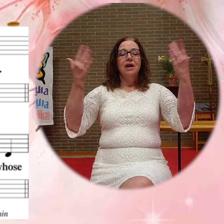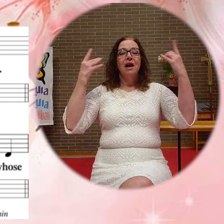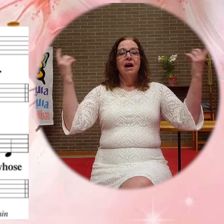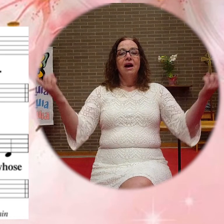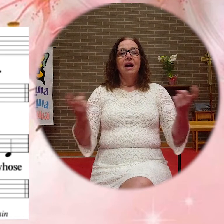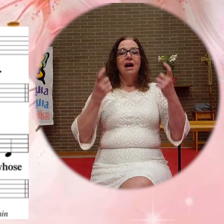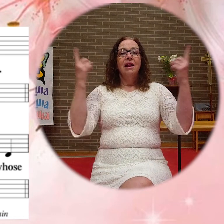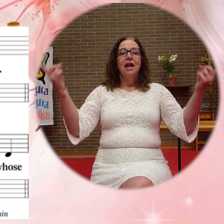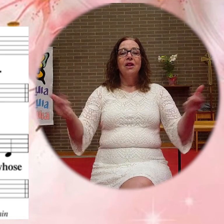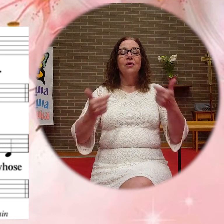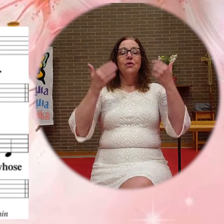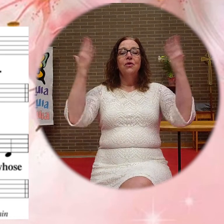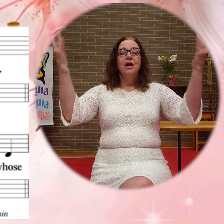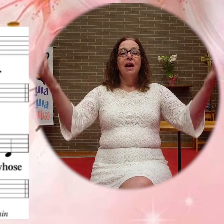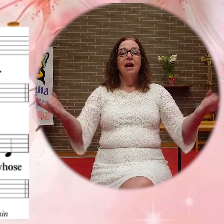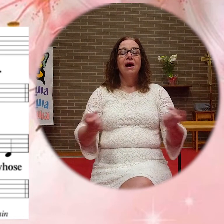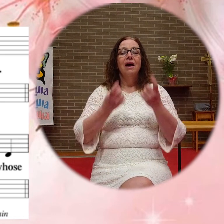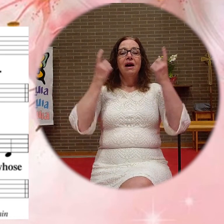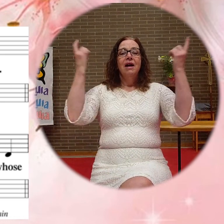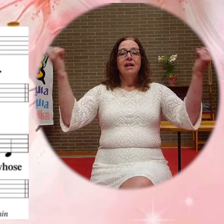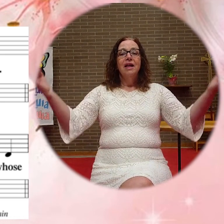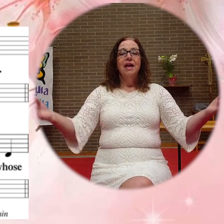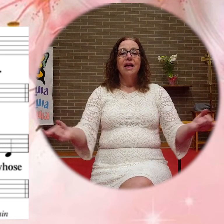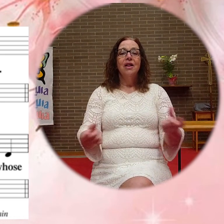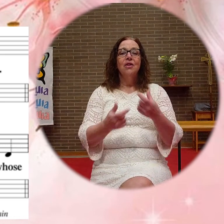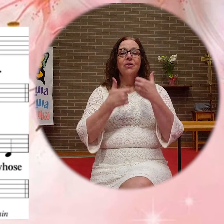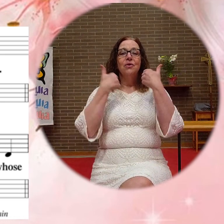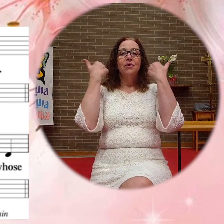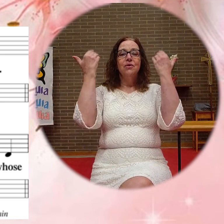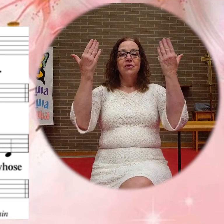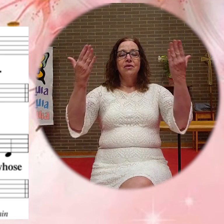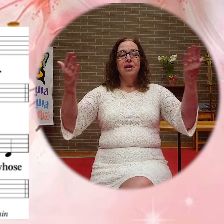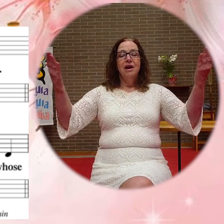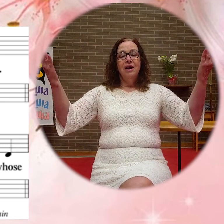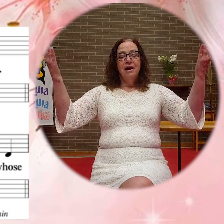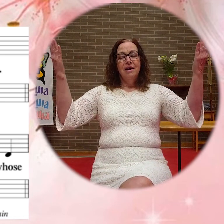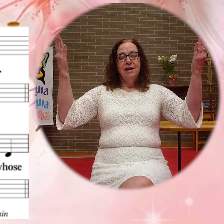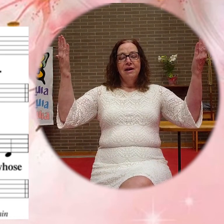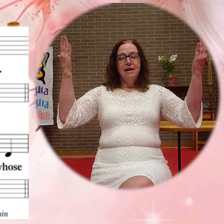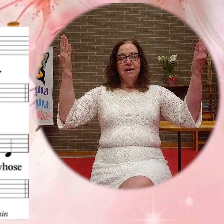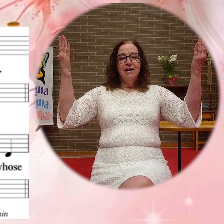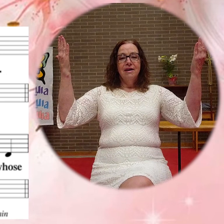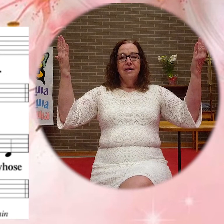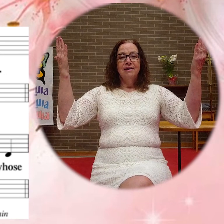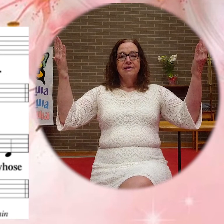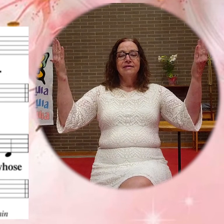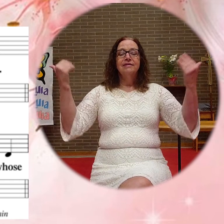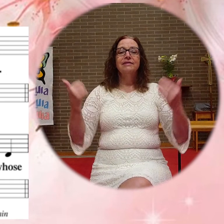Oh,